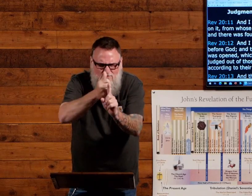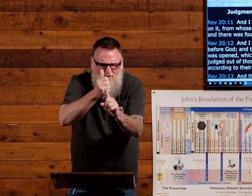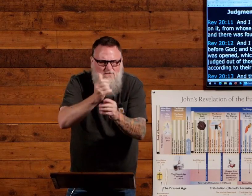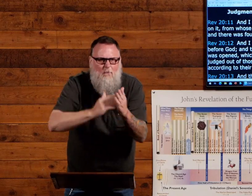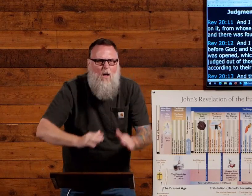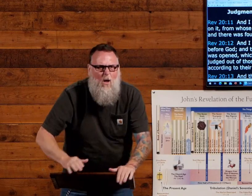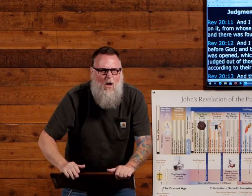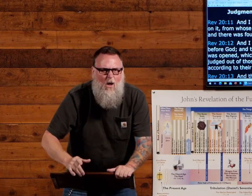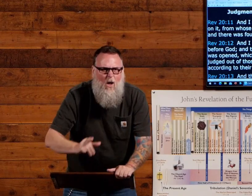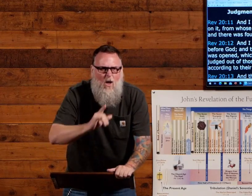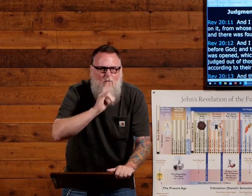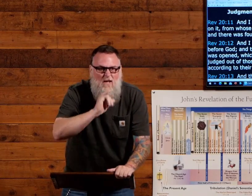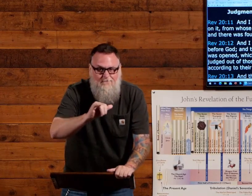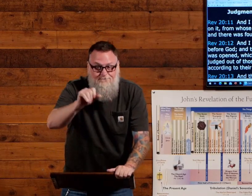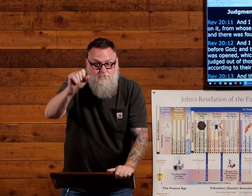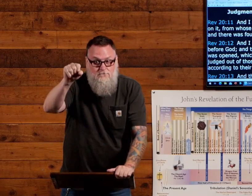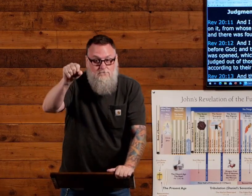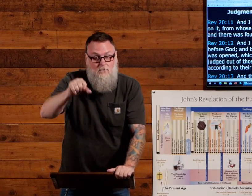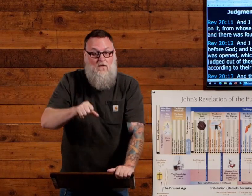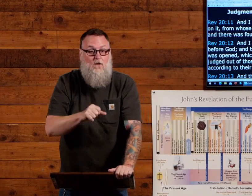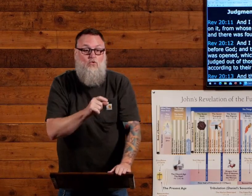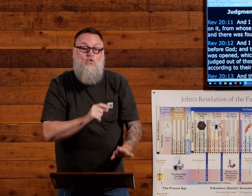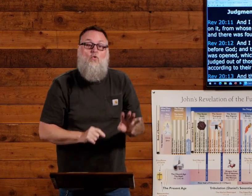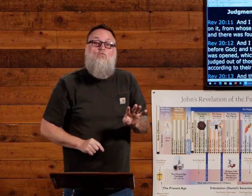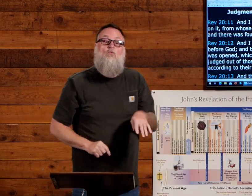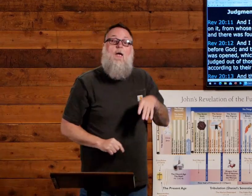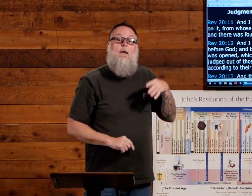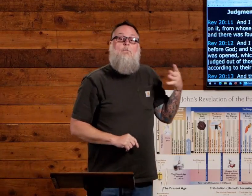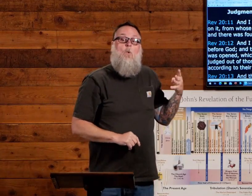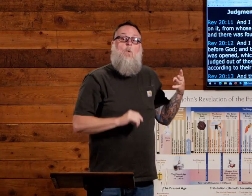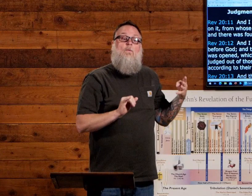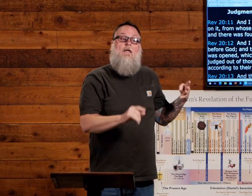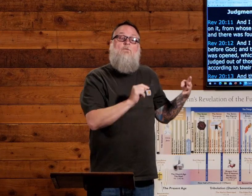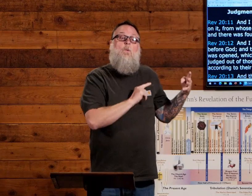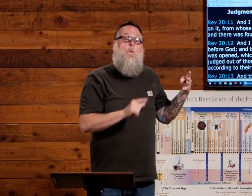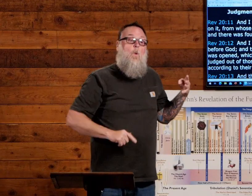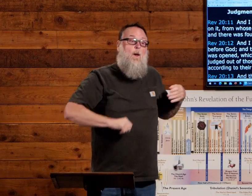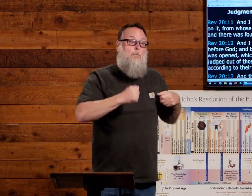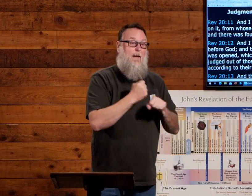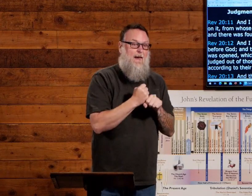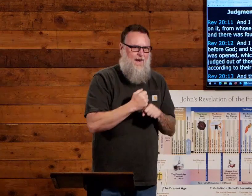Check for yourself and you'll see it. The rainbow